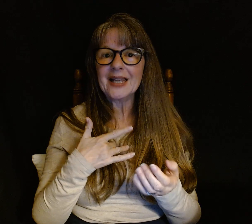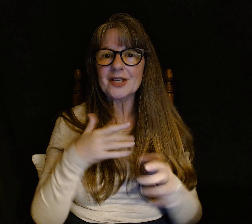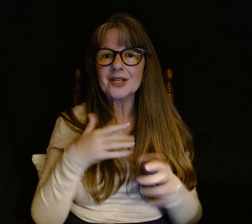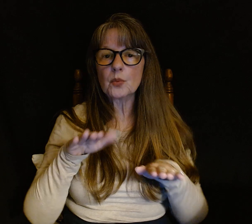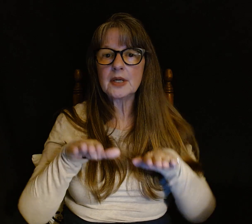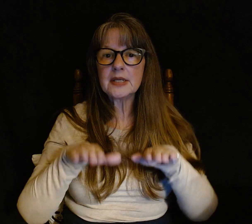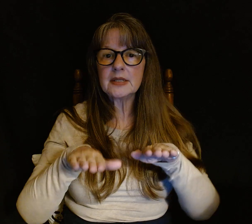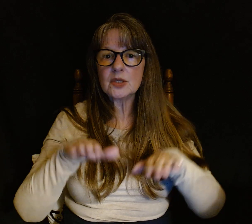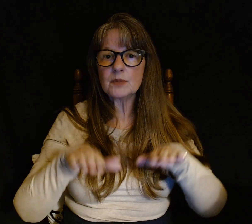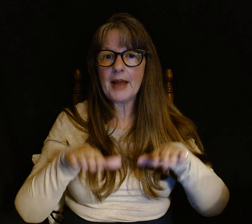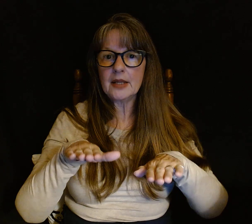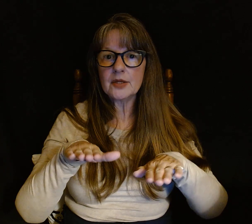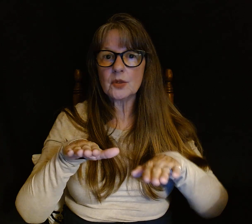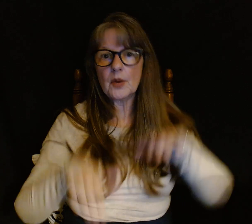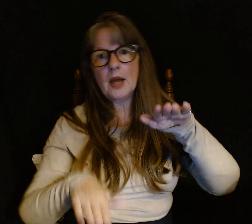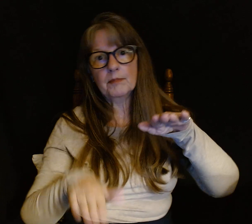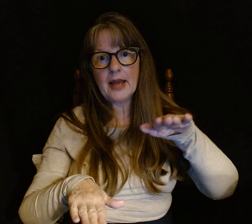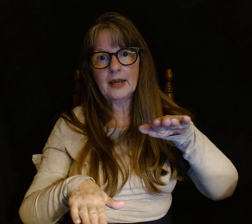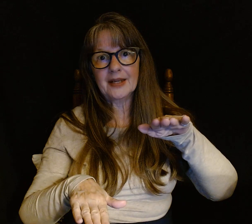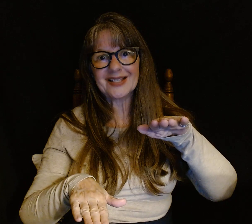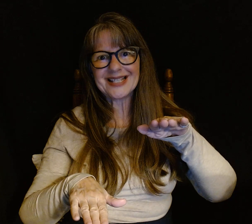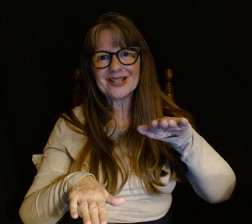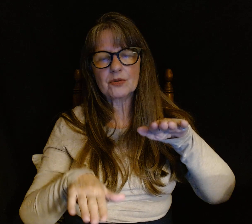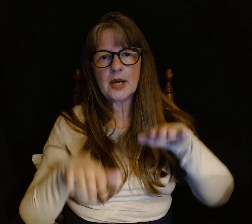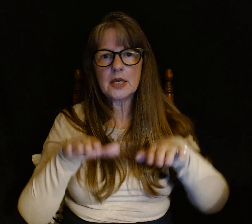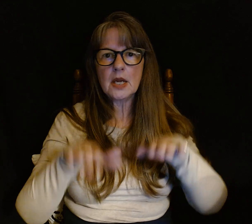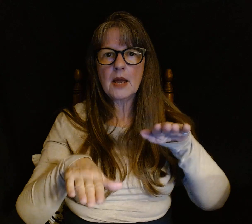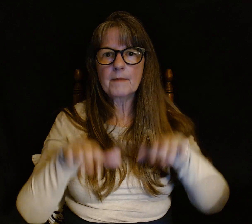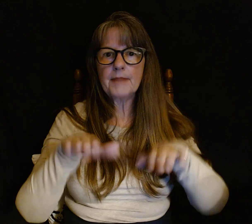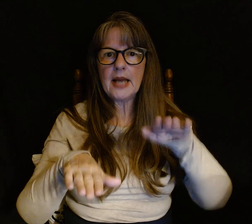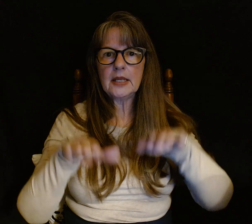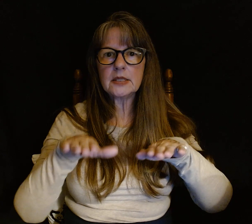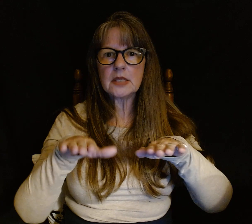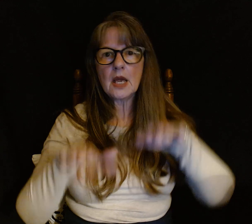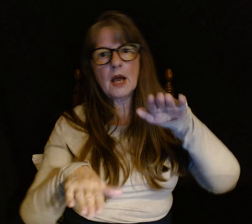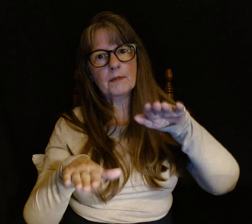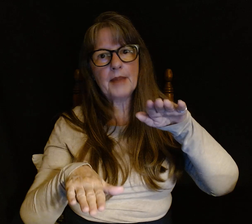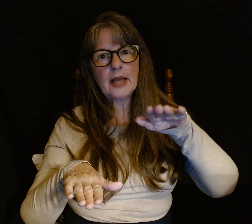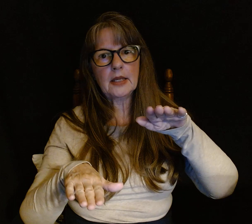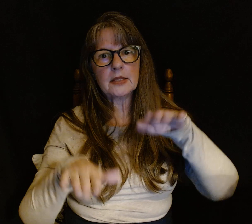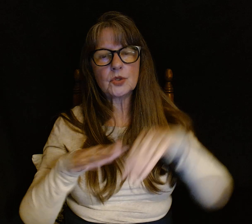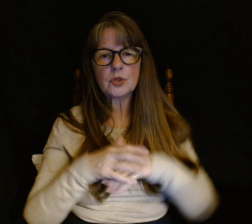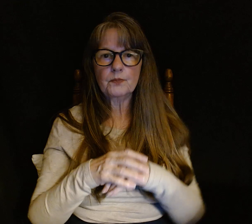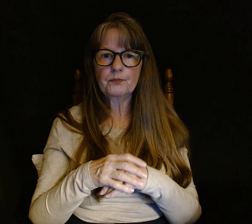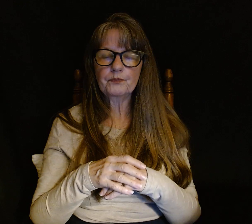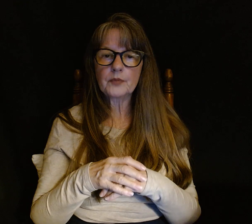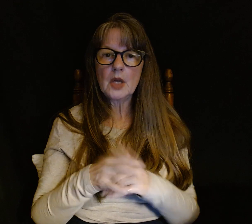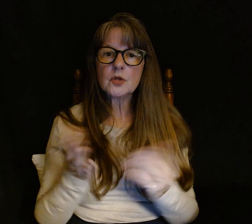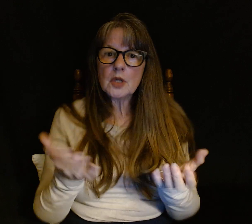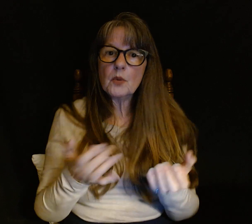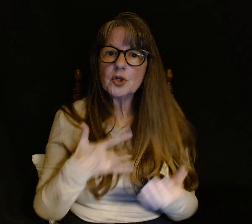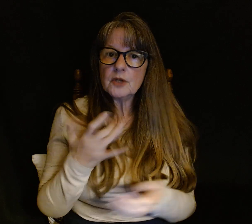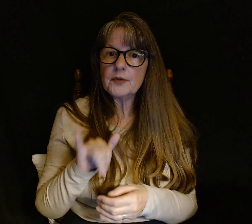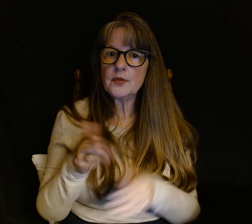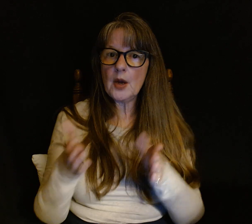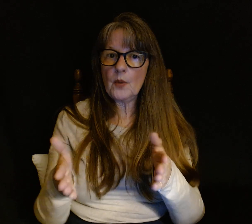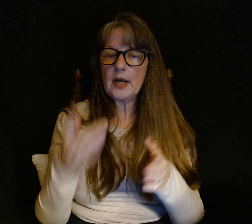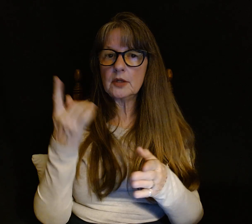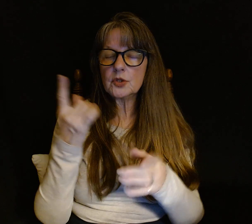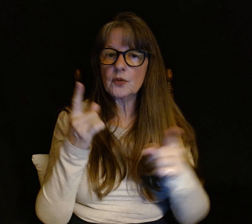So this is balance, so unbalanced, right? Balance, unbalanced. So they want you to feel that way so that